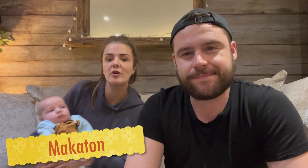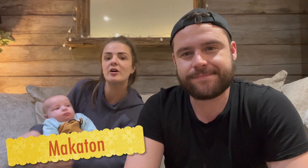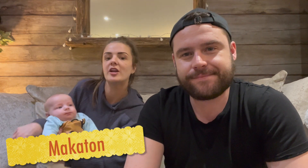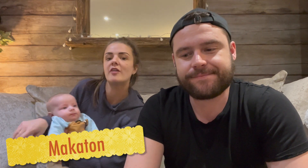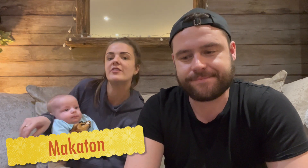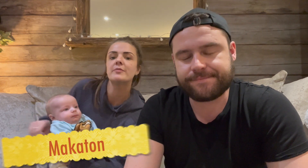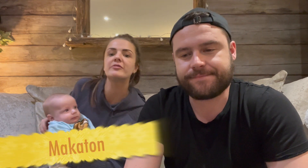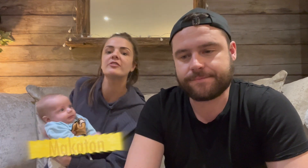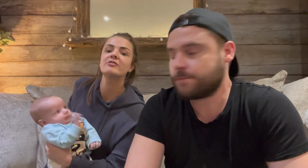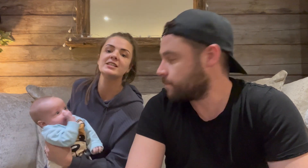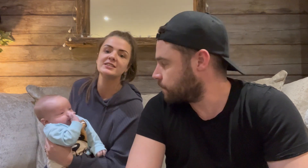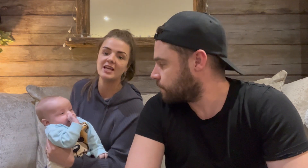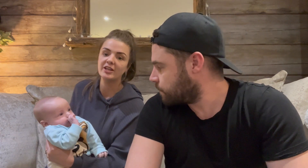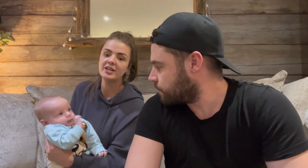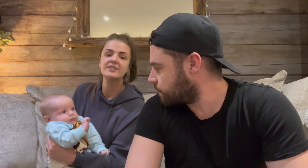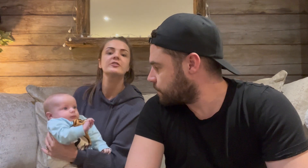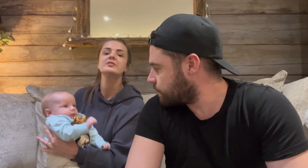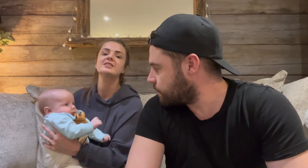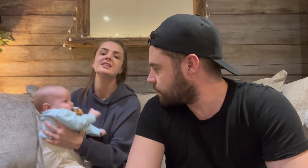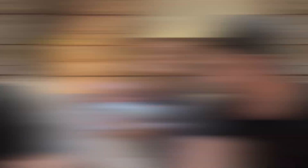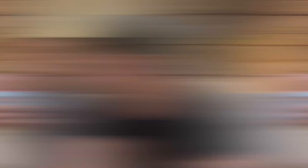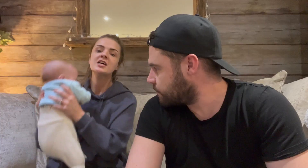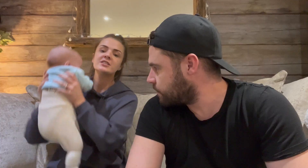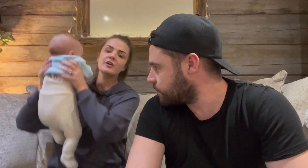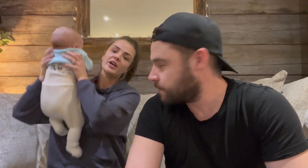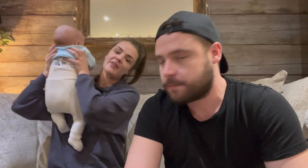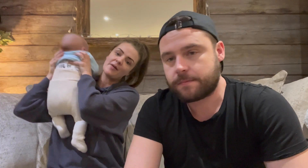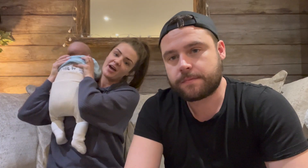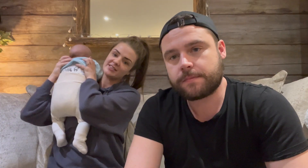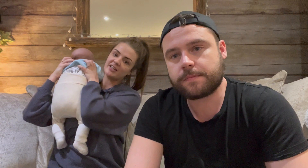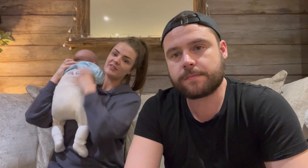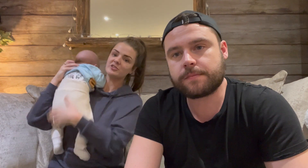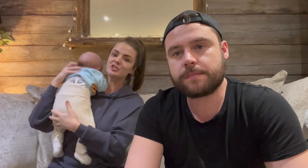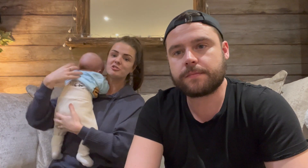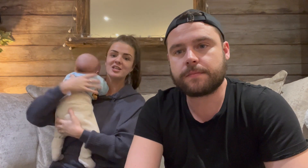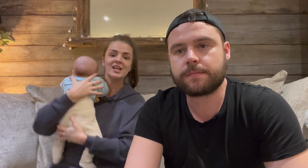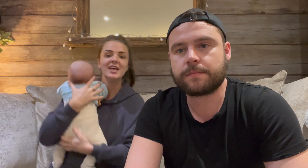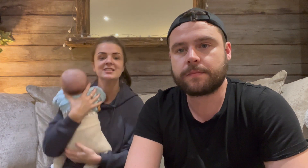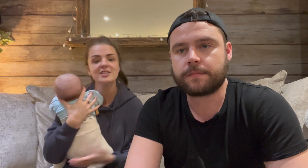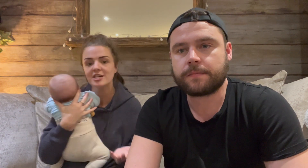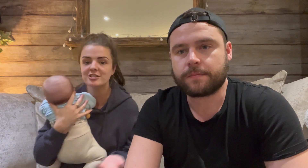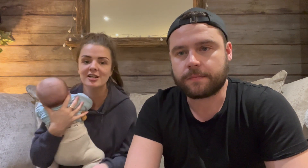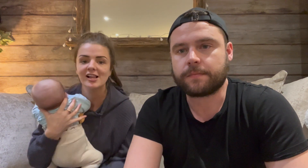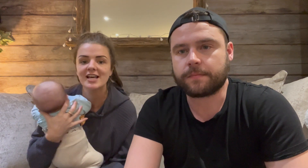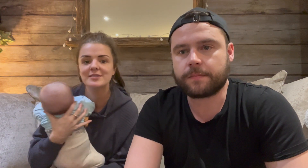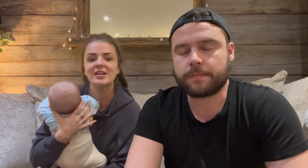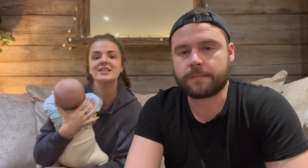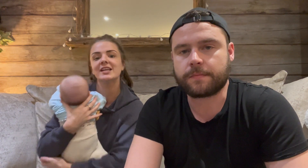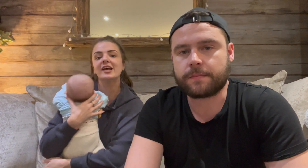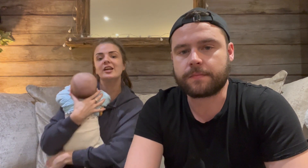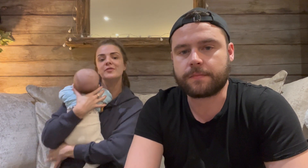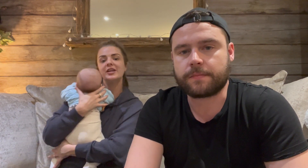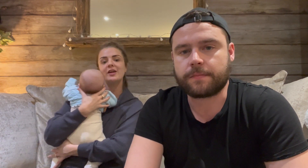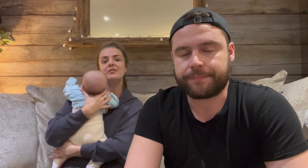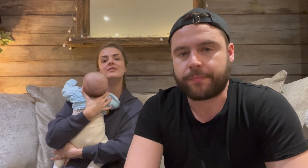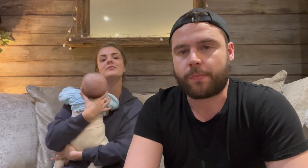are non-verbal for other reasons like learning difficulties. So if Albert has any of those children in his nursery or class, it'd be nice that he can communicate with them